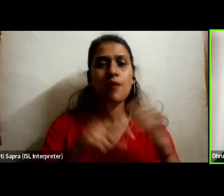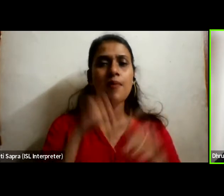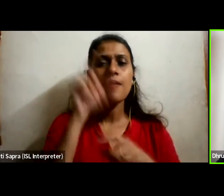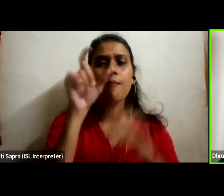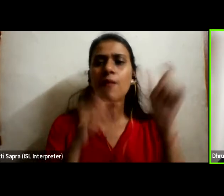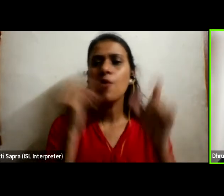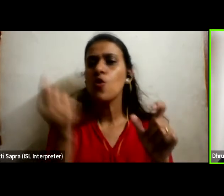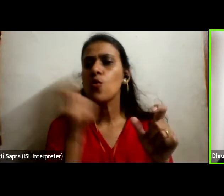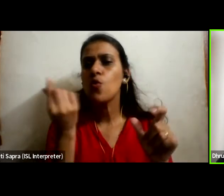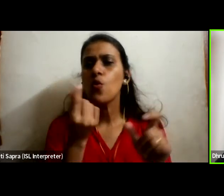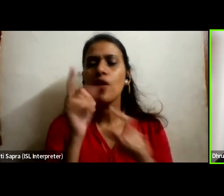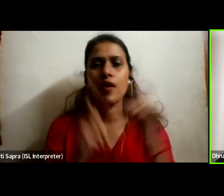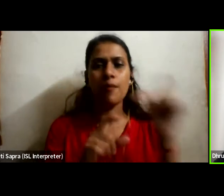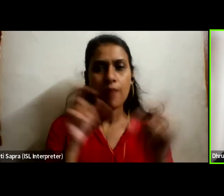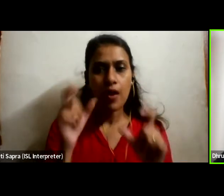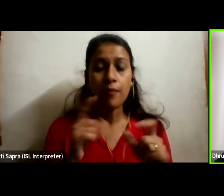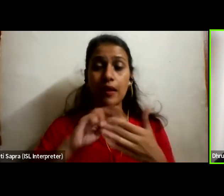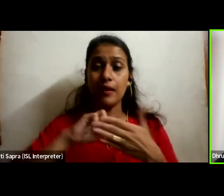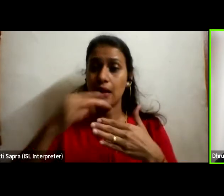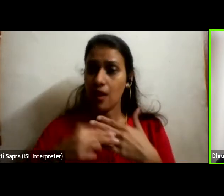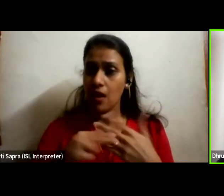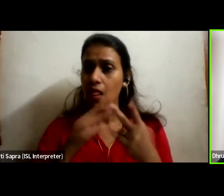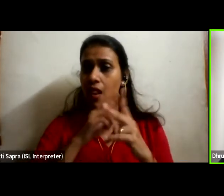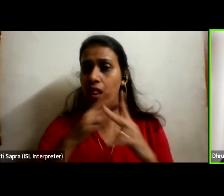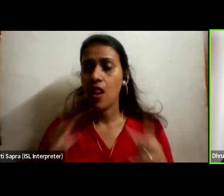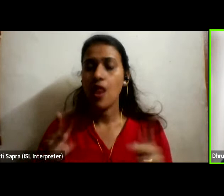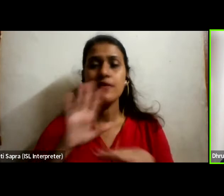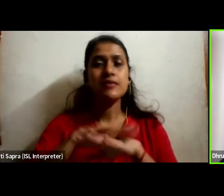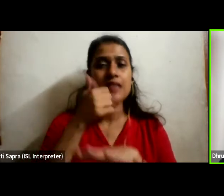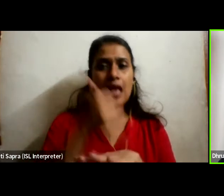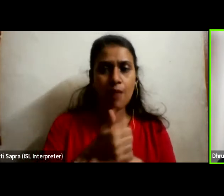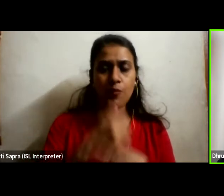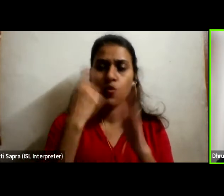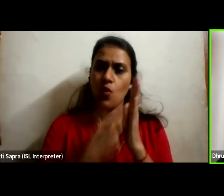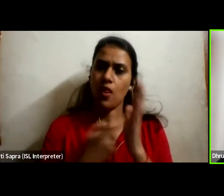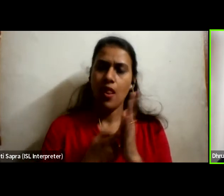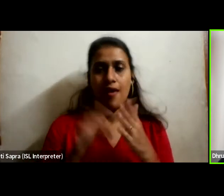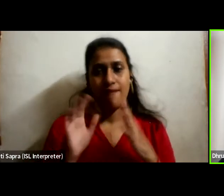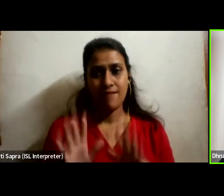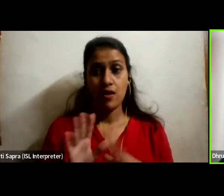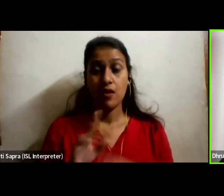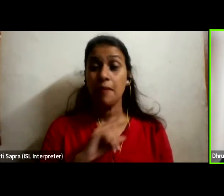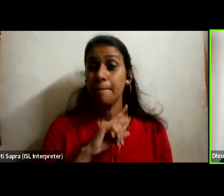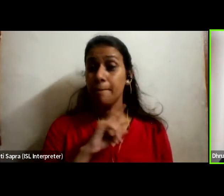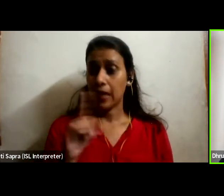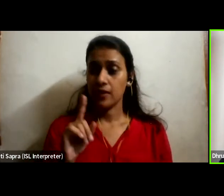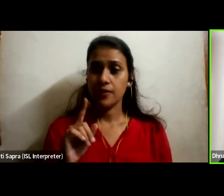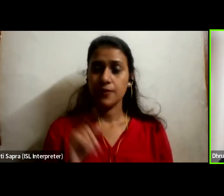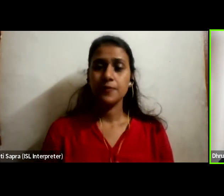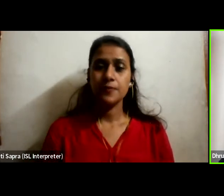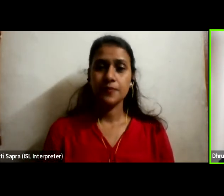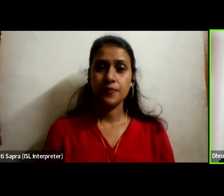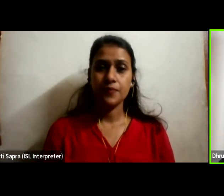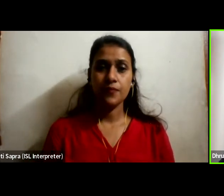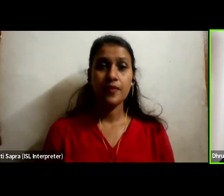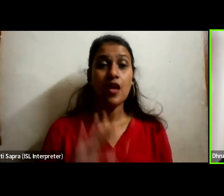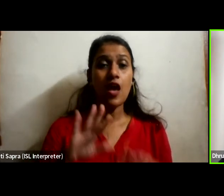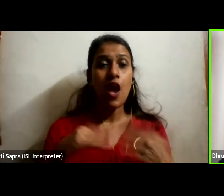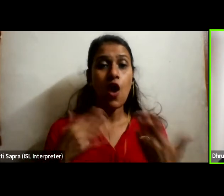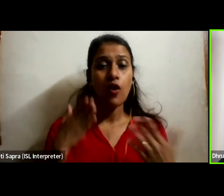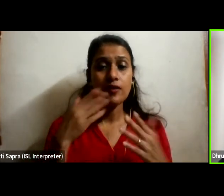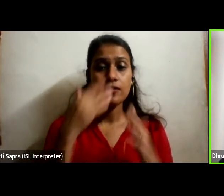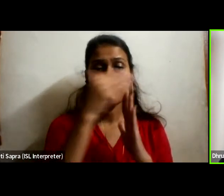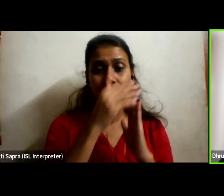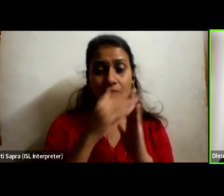are both like established principles of sorts, but also in terms of how these